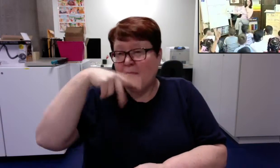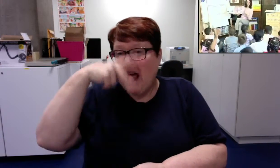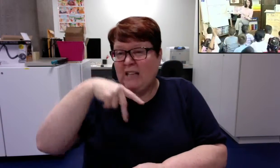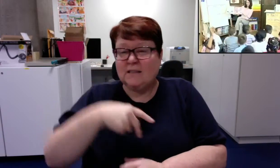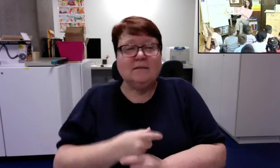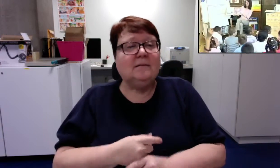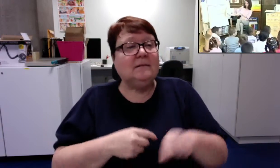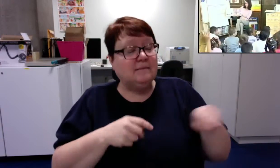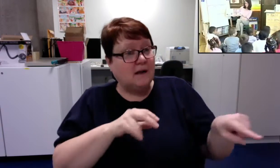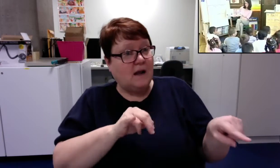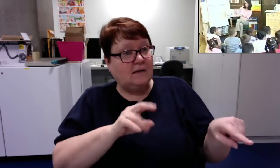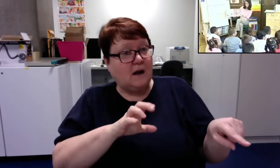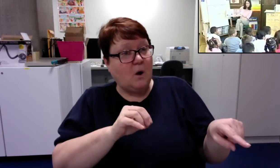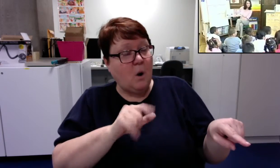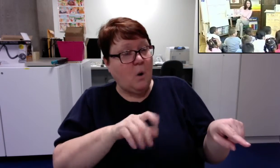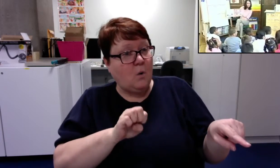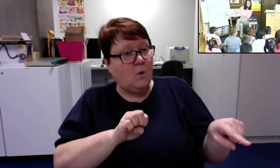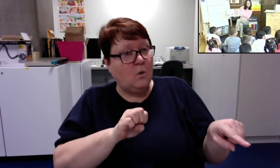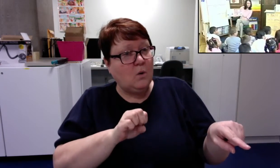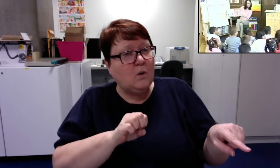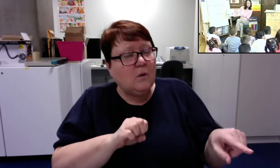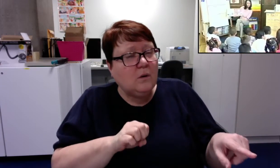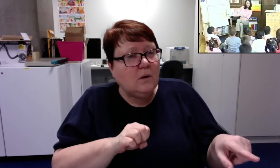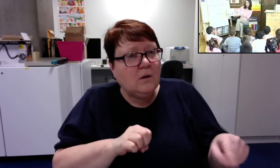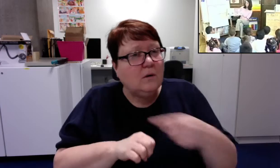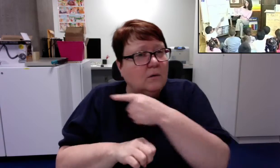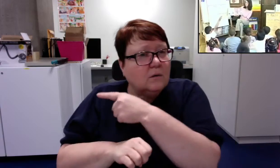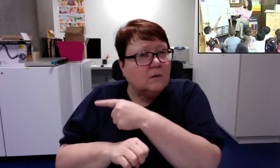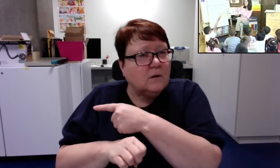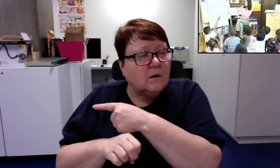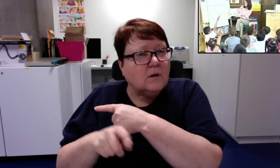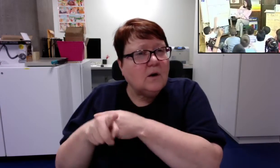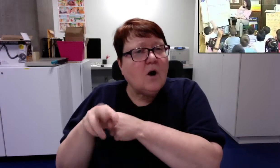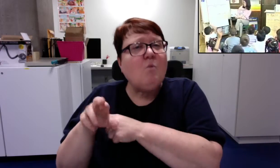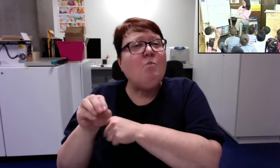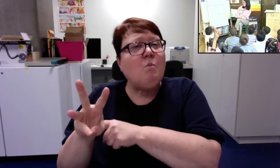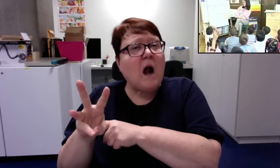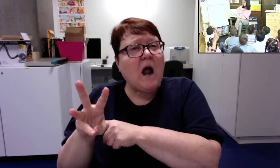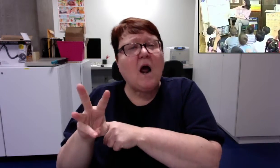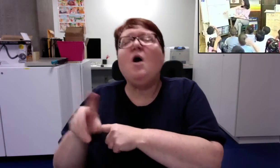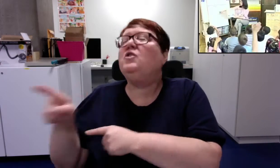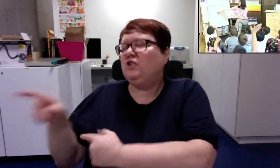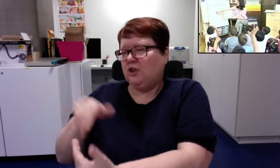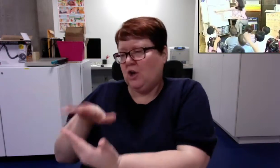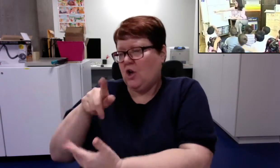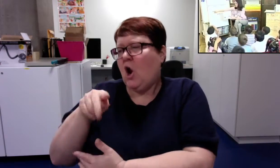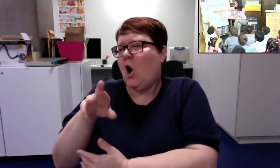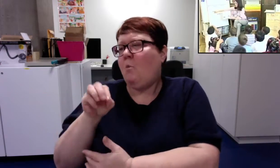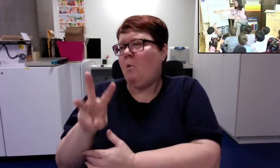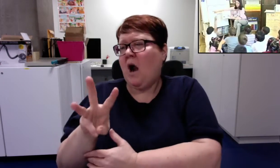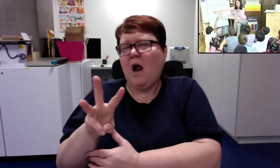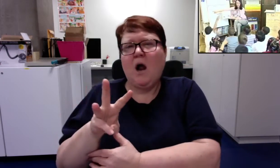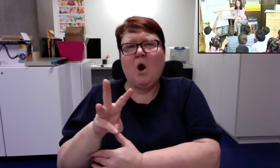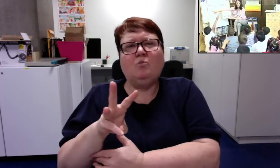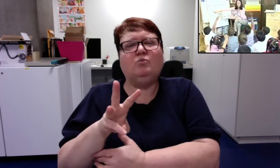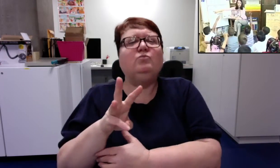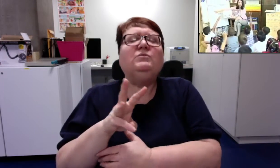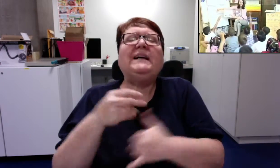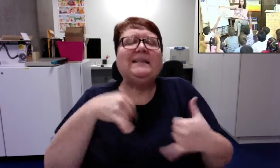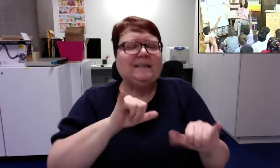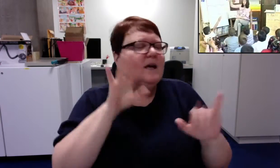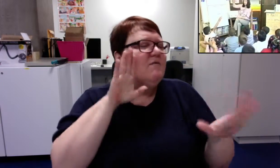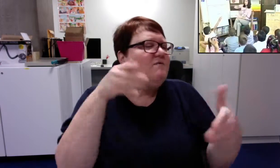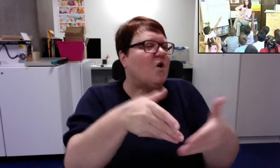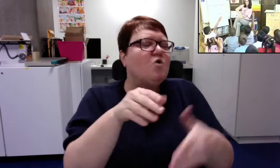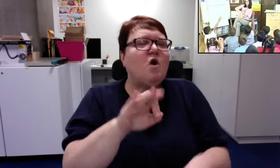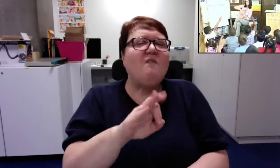Nicole? I'm thinking crowds means crowds. Okay, you're on to the prows. Let's work on figureheads for right now.